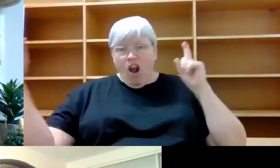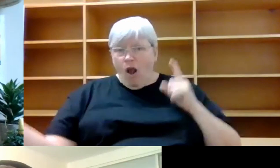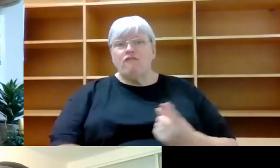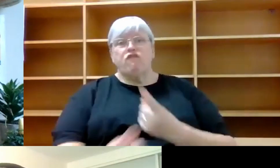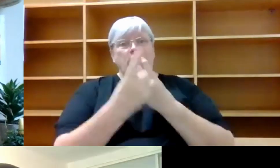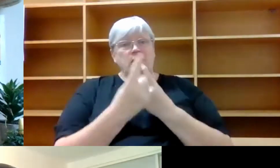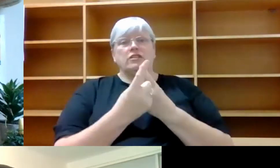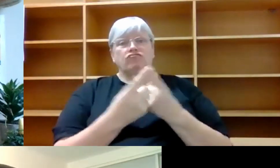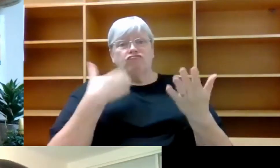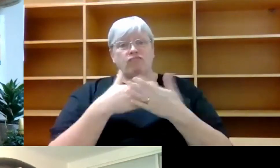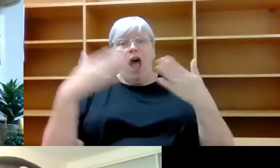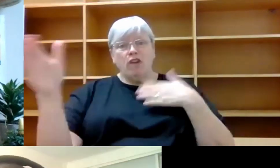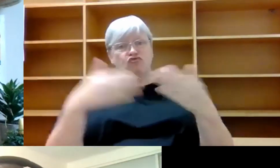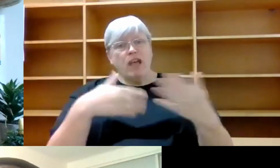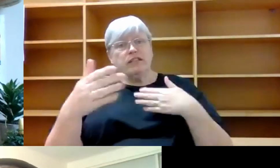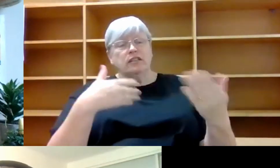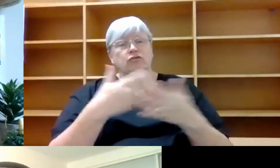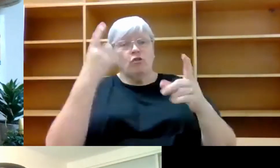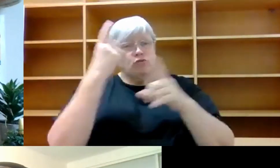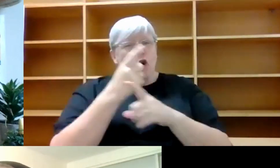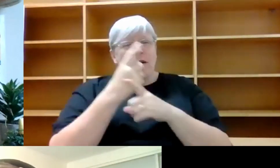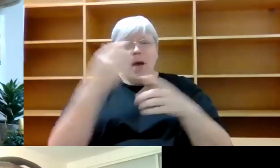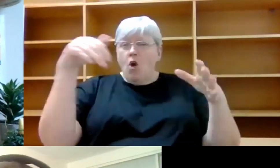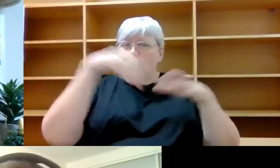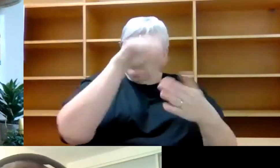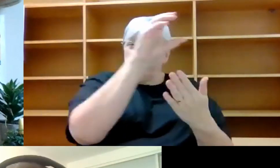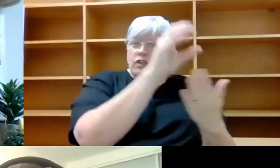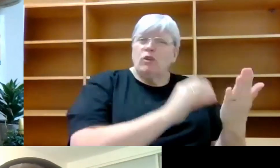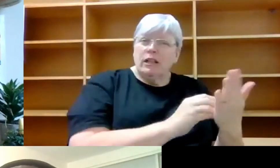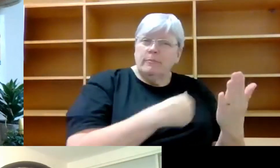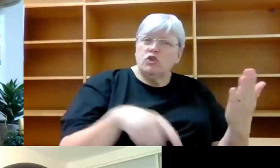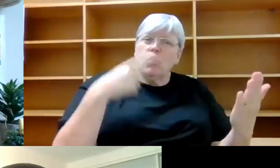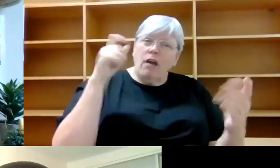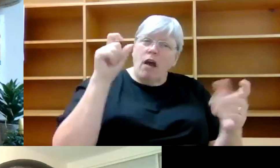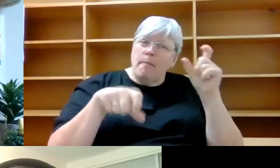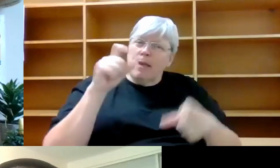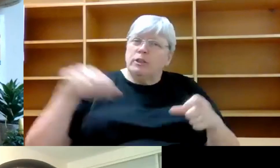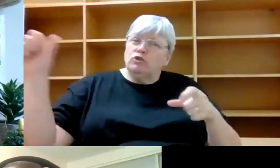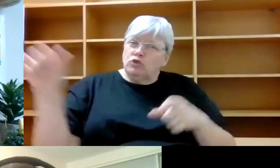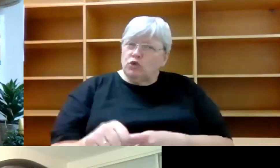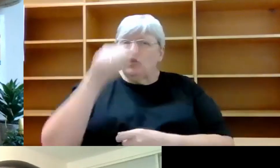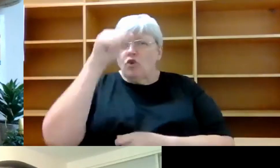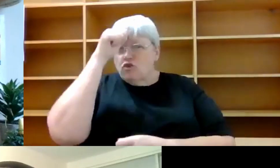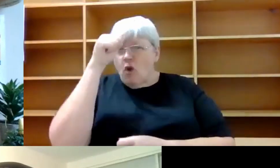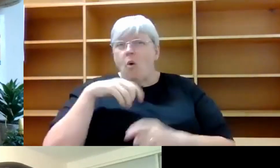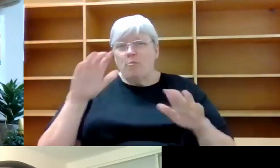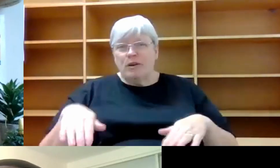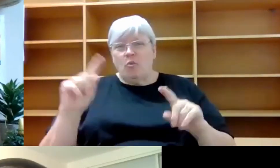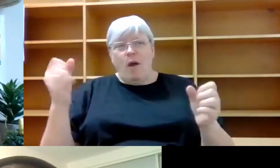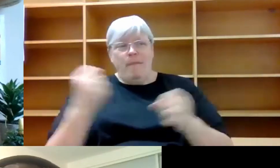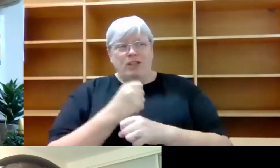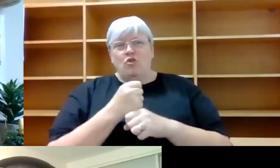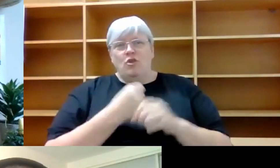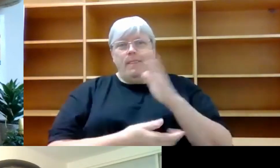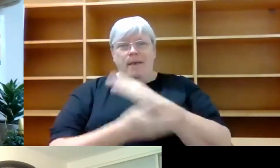it, include it in a curriculum so young people know of what Britain did in the past. I think that's